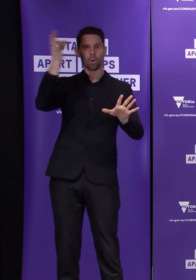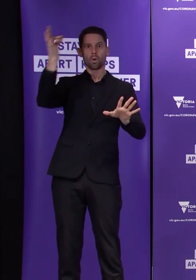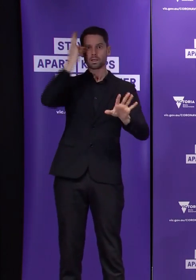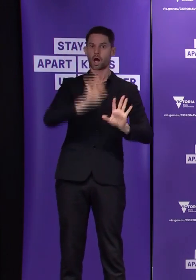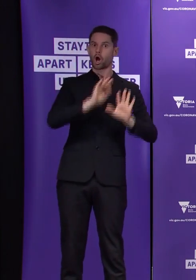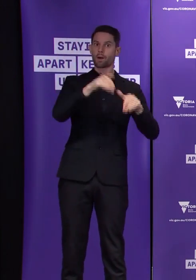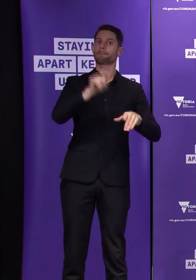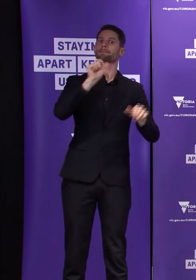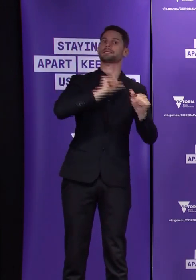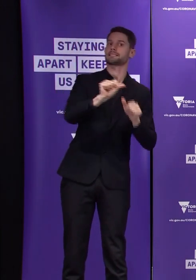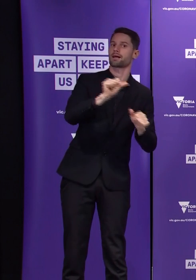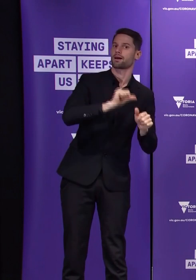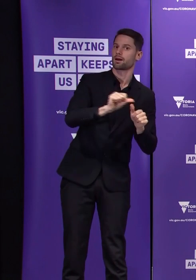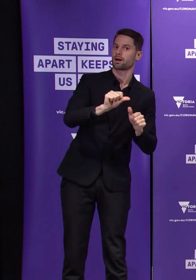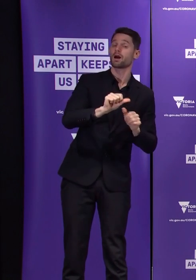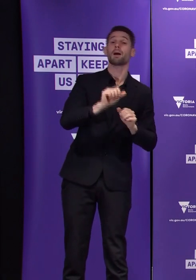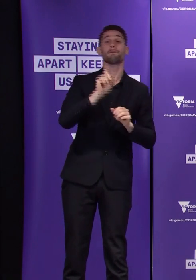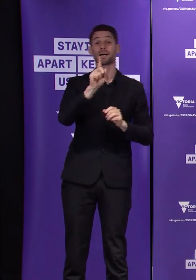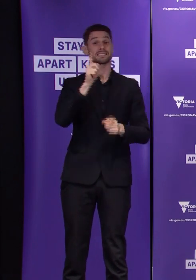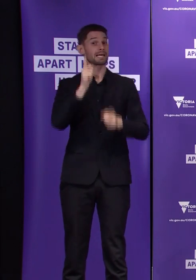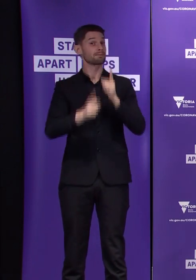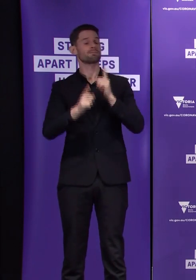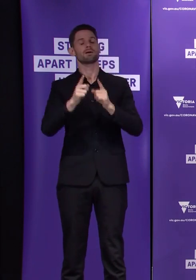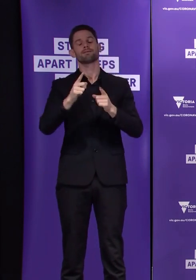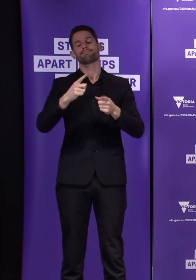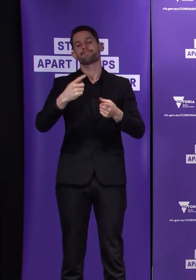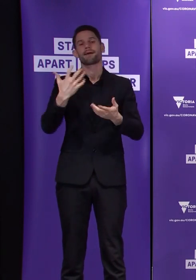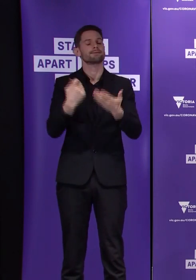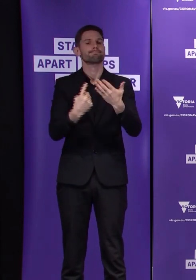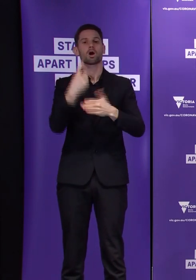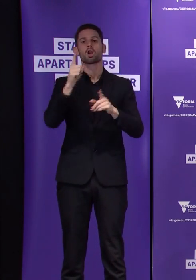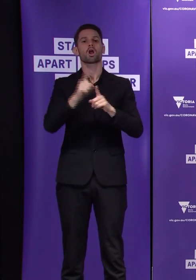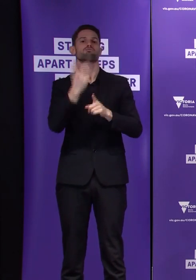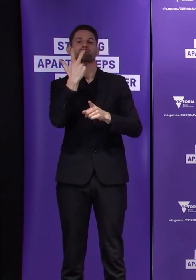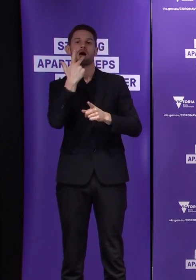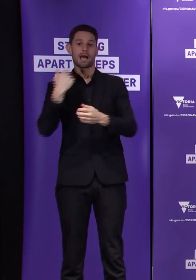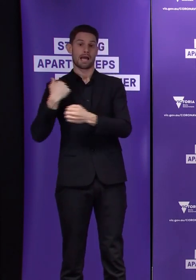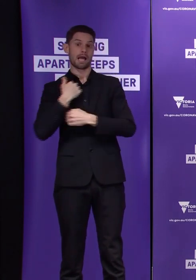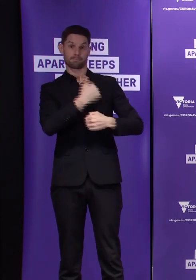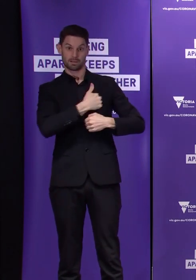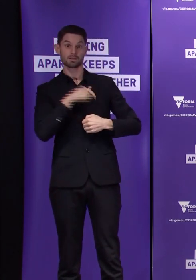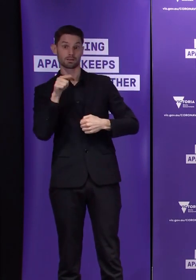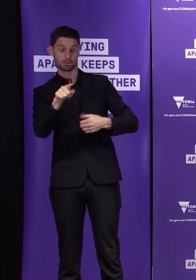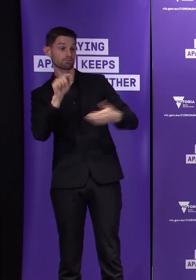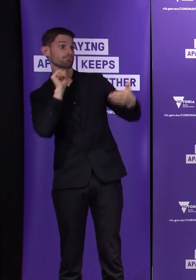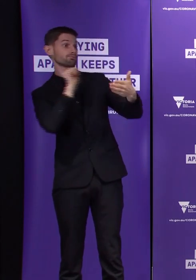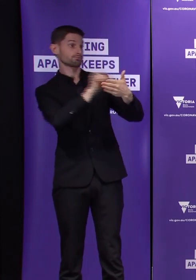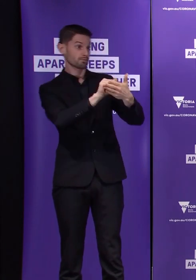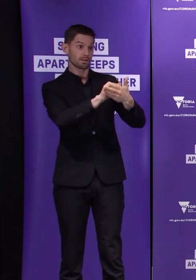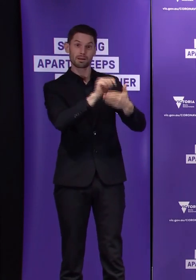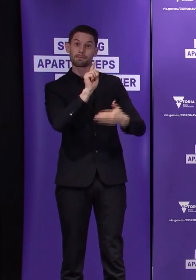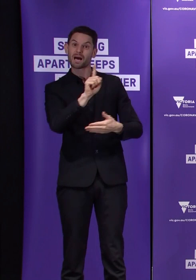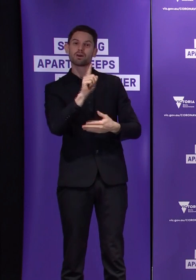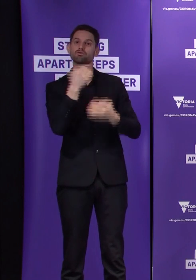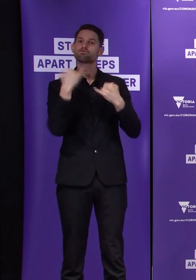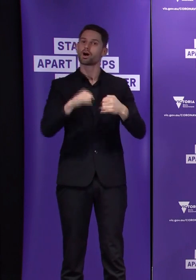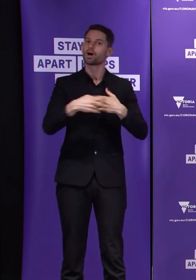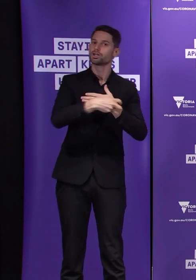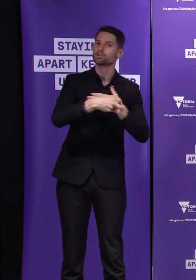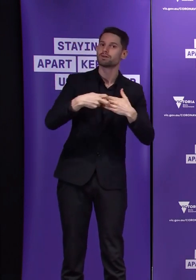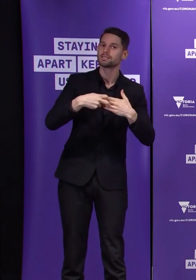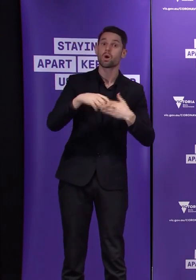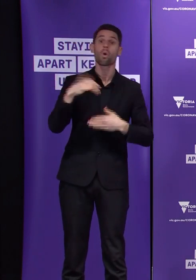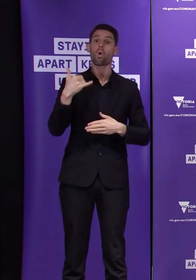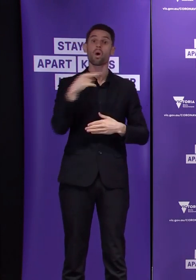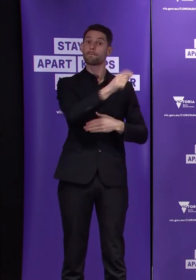address. Then there's also the obvious issue of not everybody will come to the door. So they might have been there, but they didn't come to